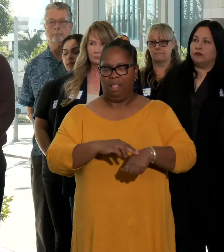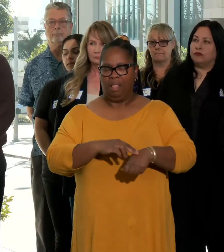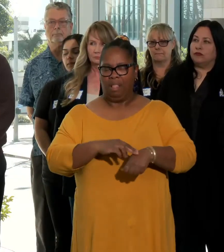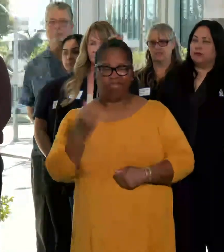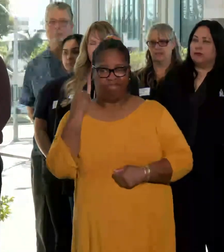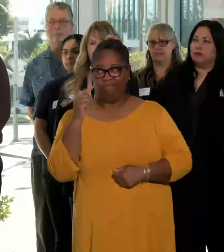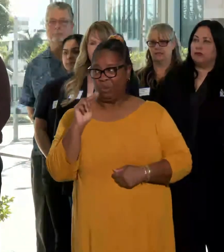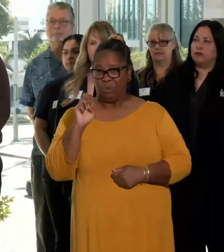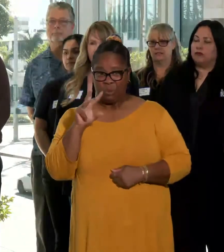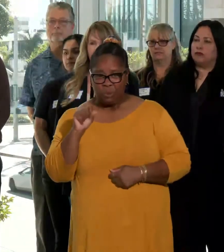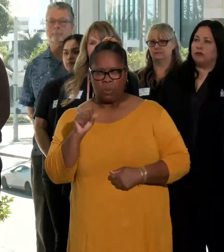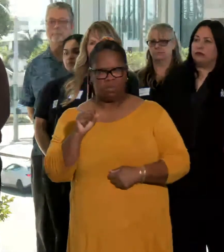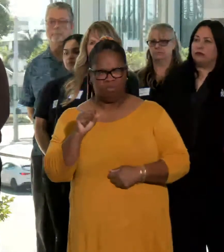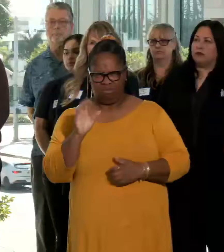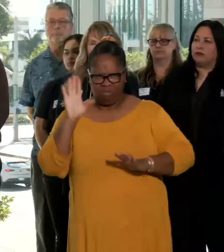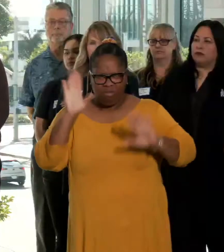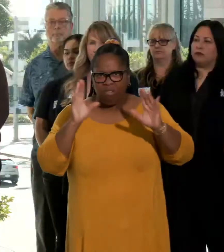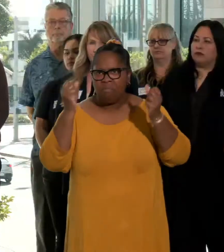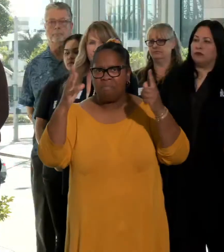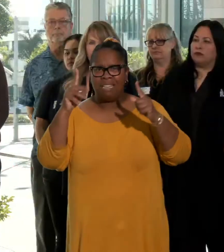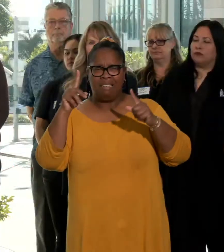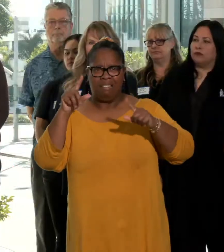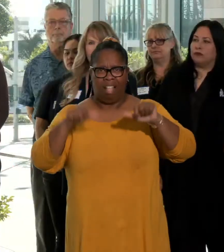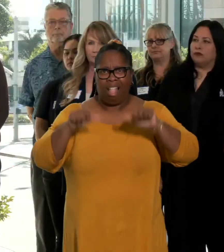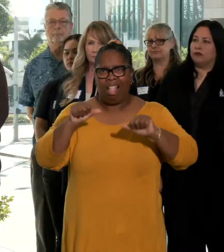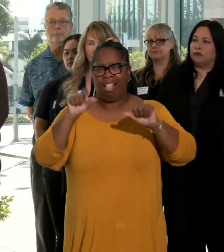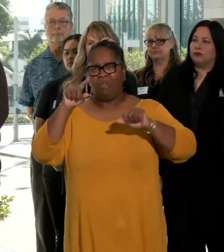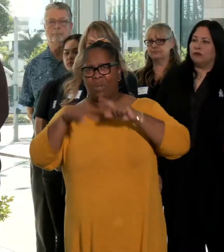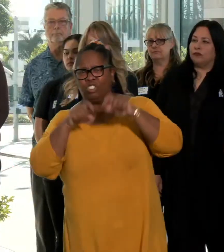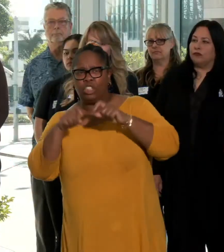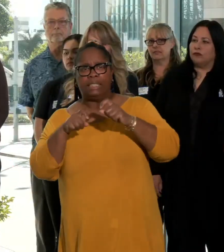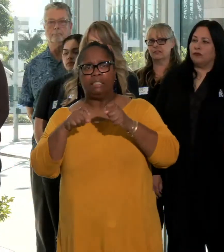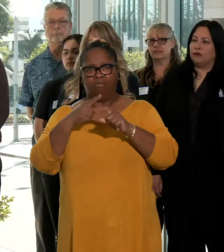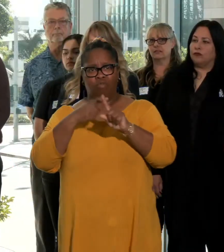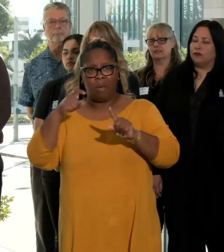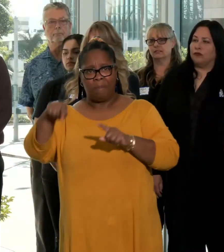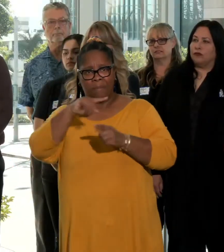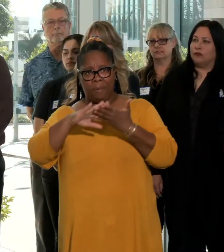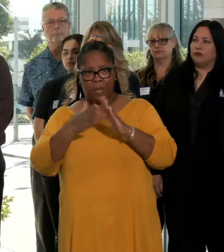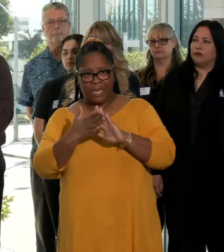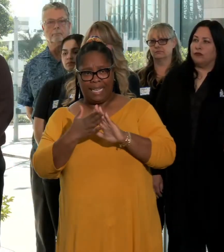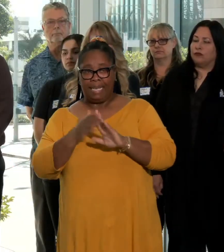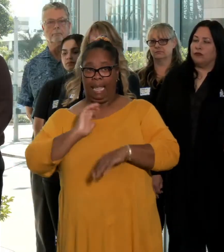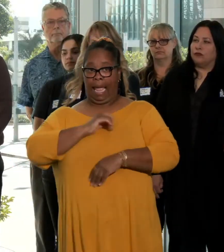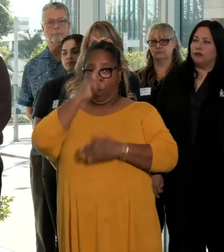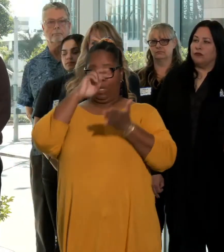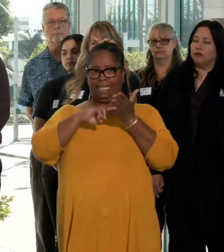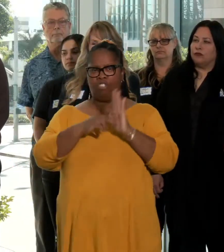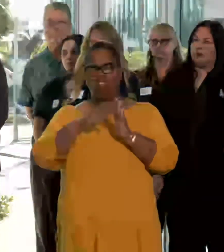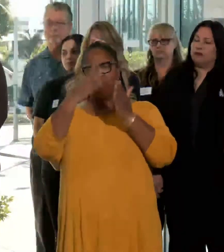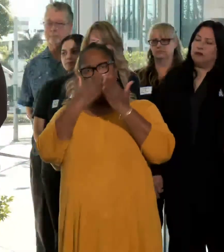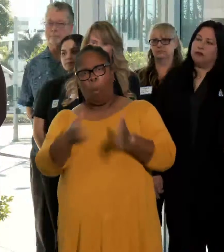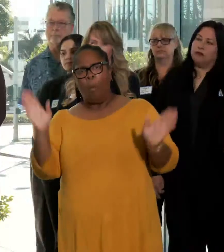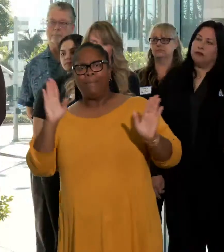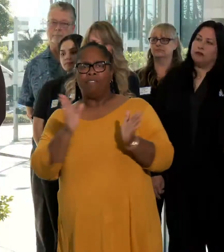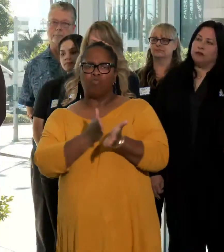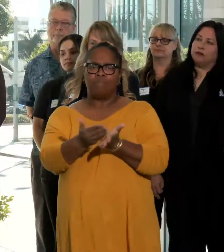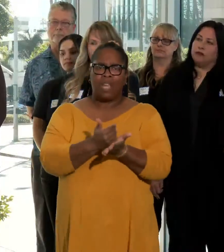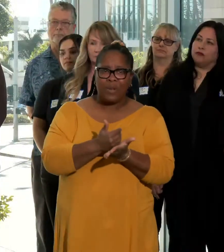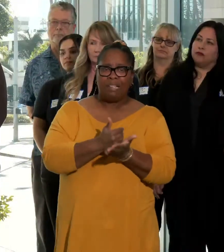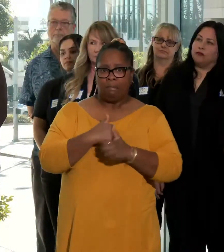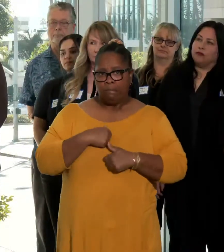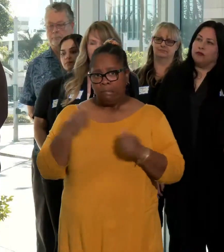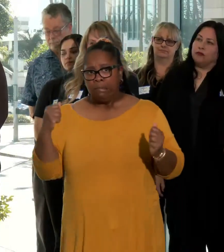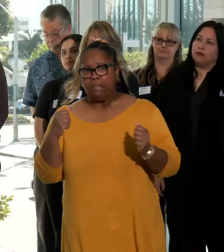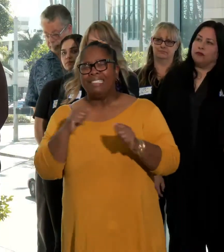may bring forth a lot of questions, concerns, and uncertainty from our community. While it's our intent to be as open and transparent as possible, we also want to